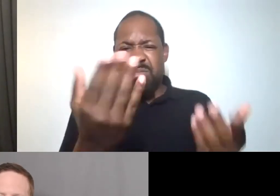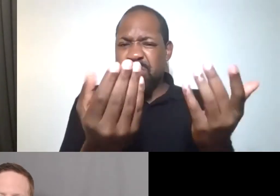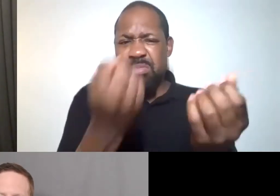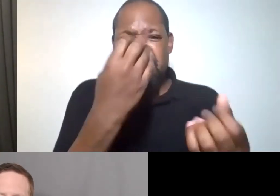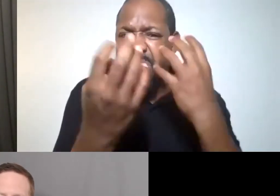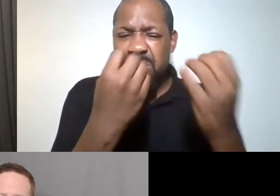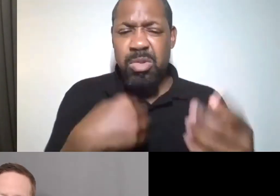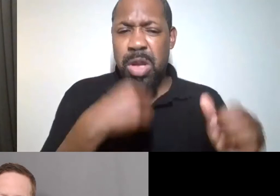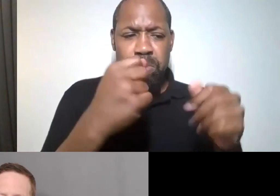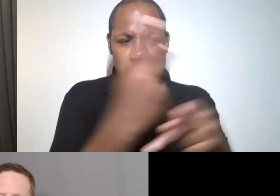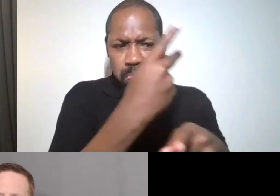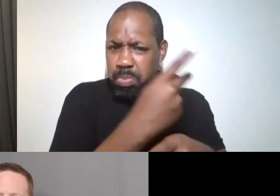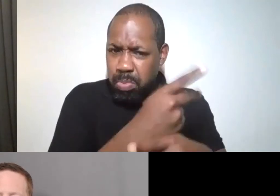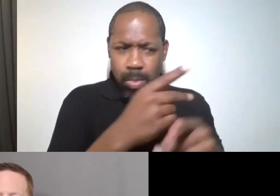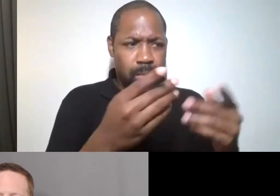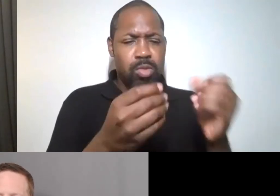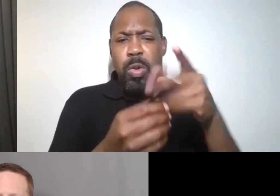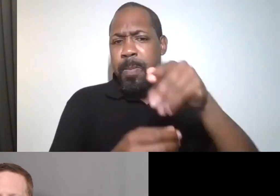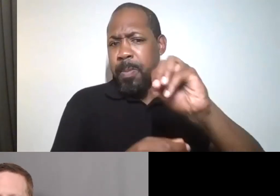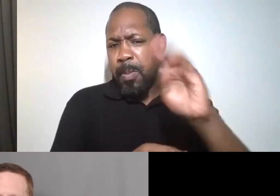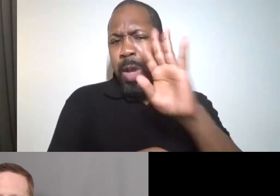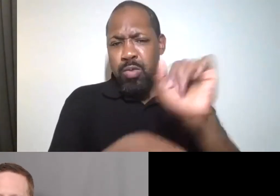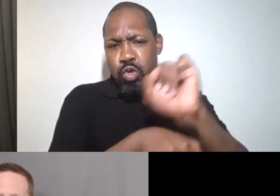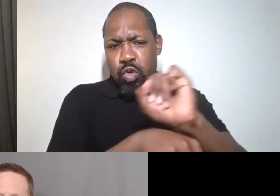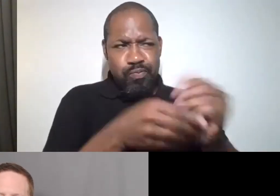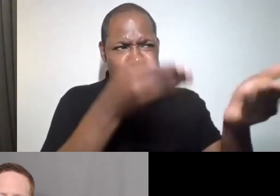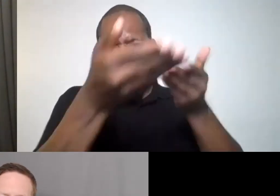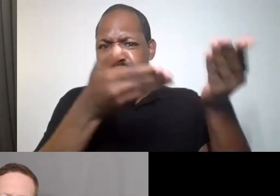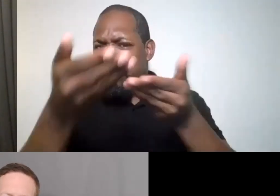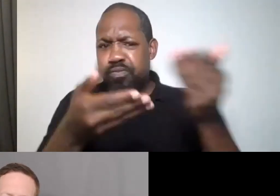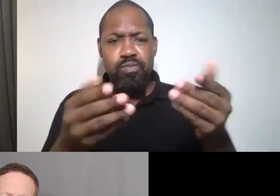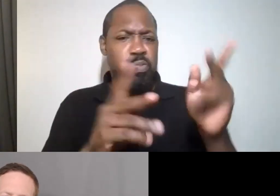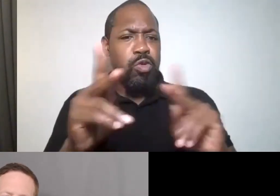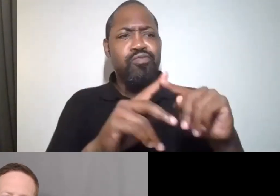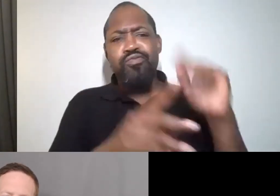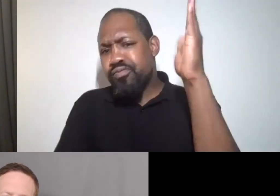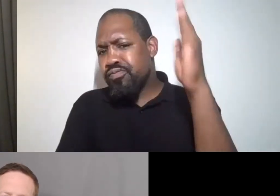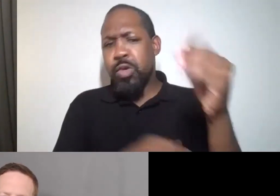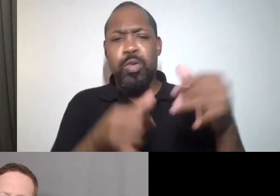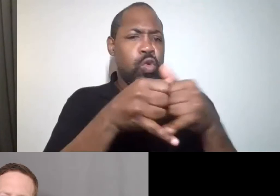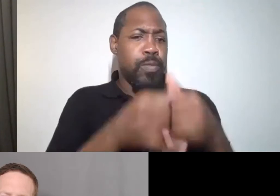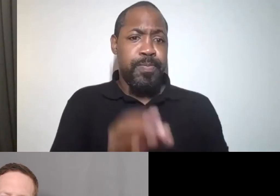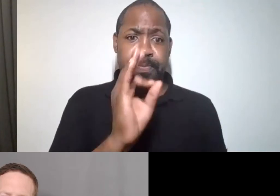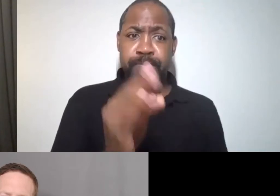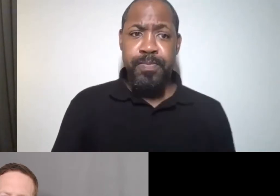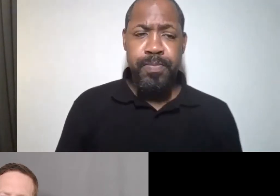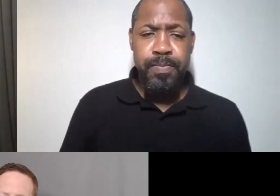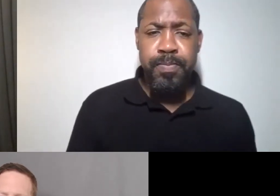start that year celebrating. So people, if you could pass on some information to us about what you're interested in,